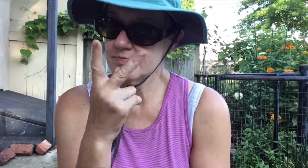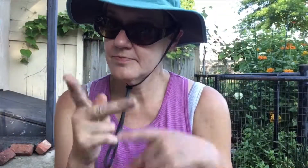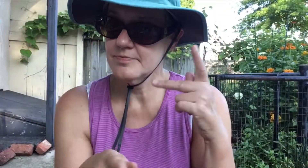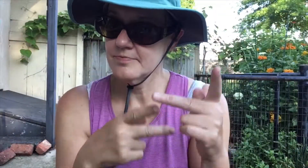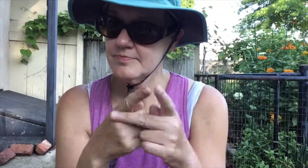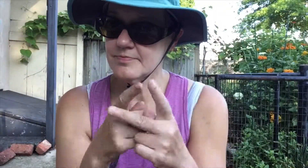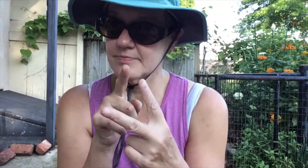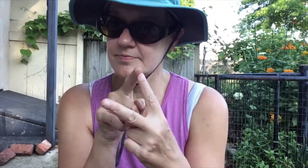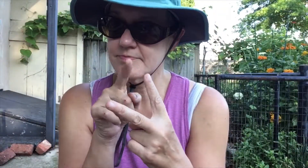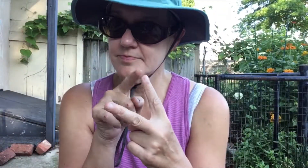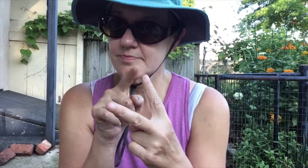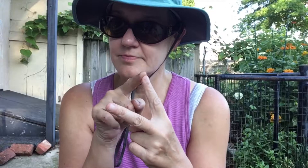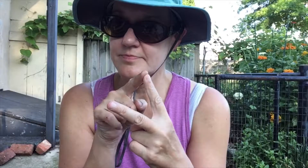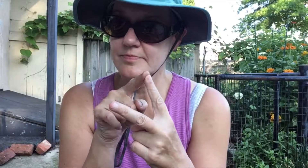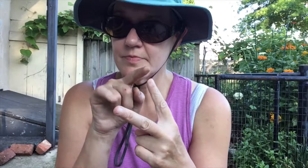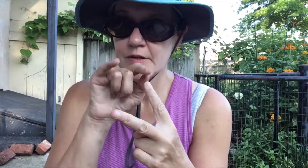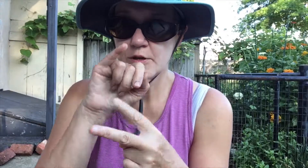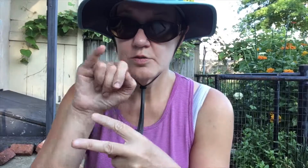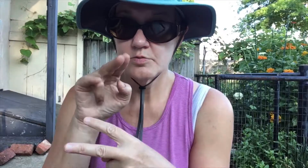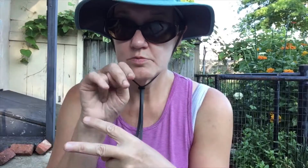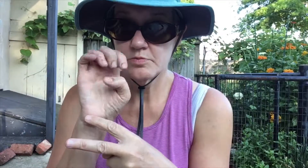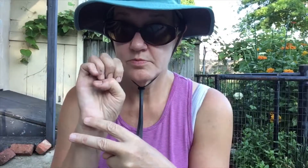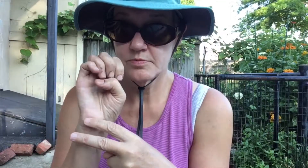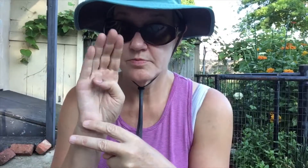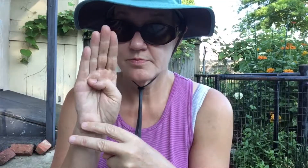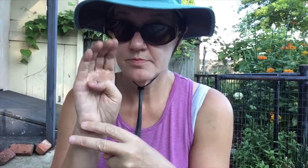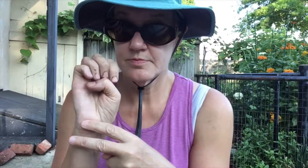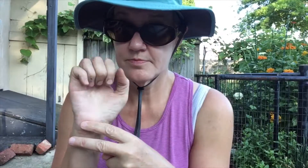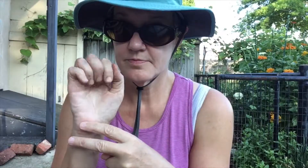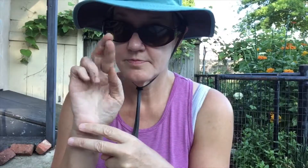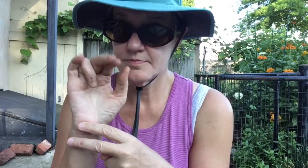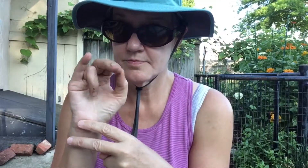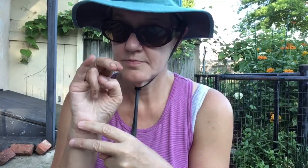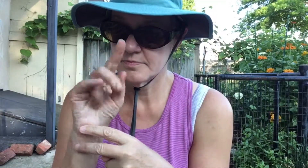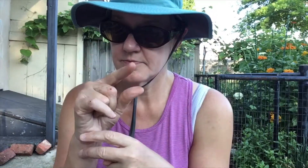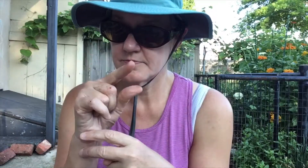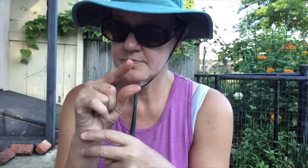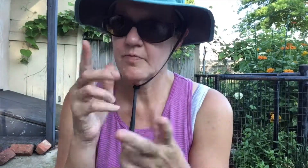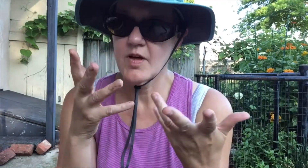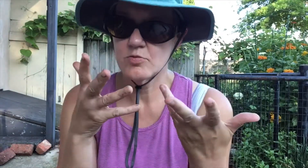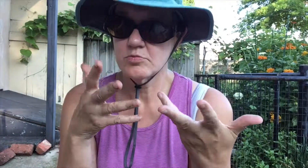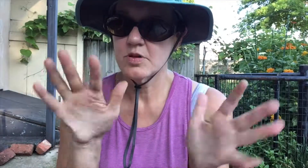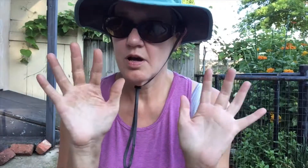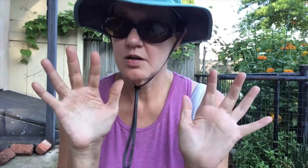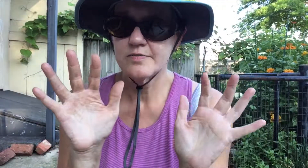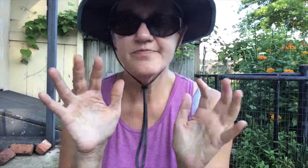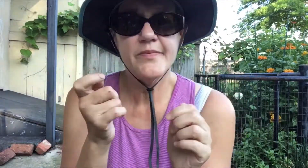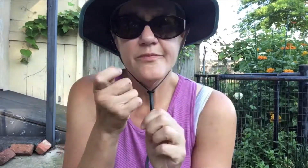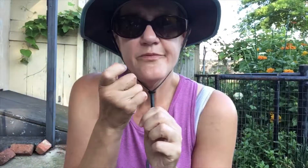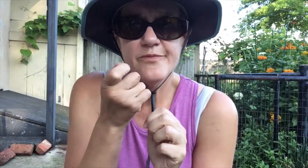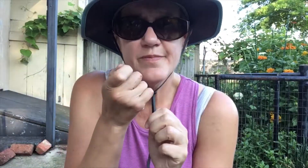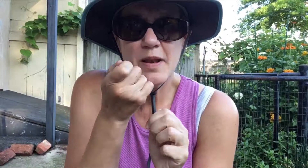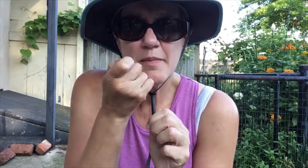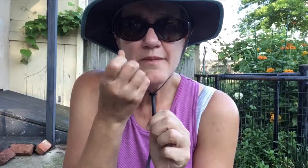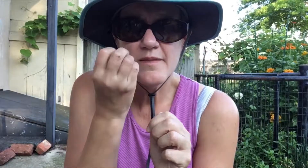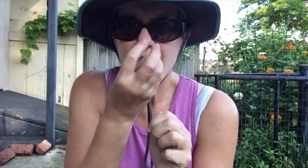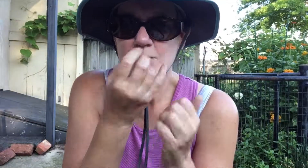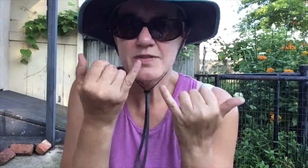Now I have two kinds of strawberries here. I have the June-bearing strawberries that I've already finished producing fruit. Now there's a